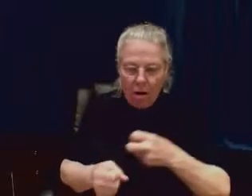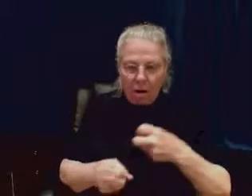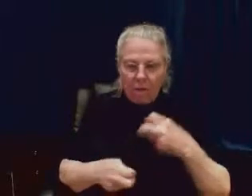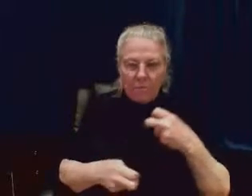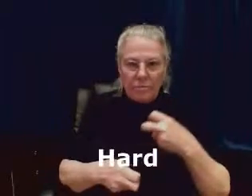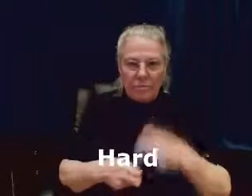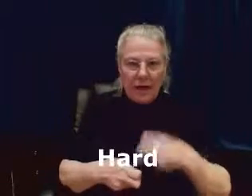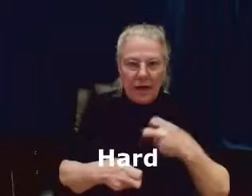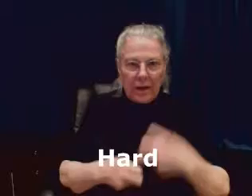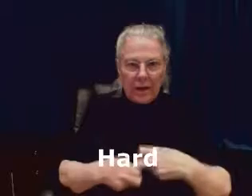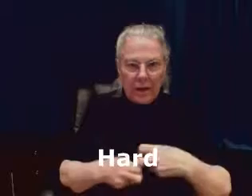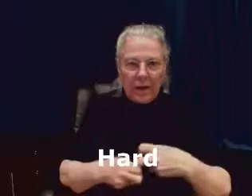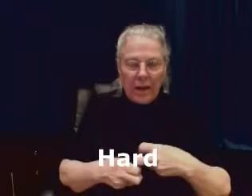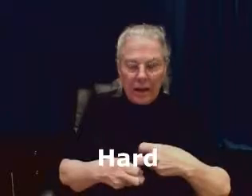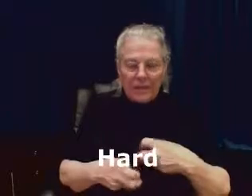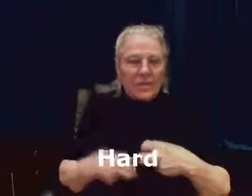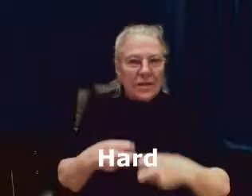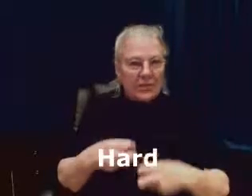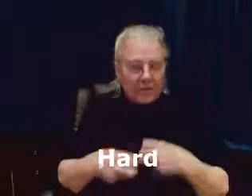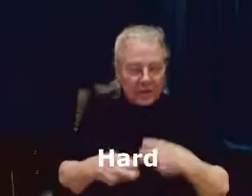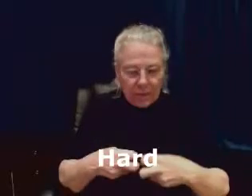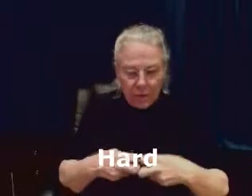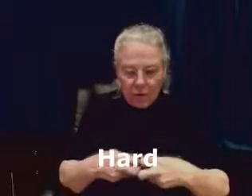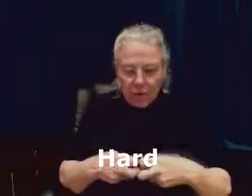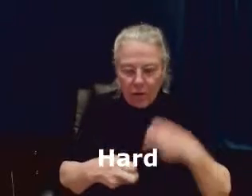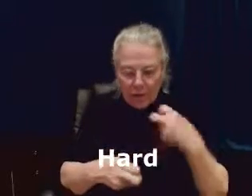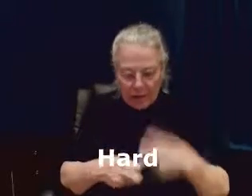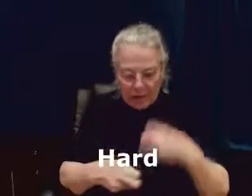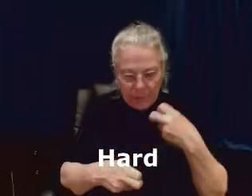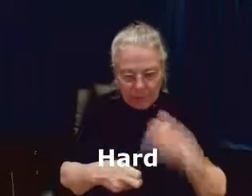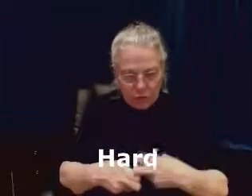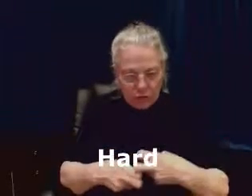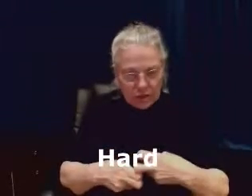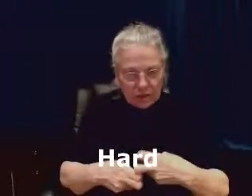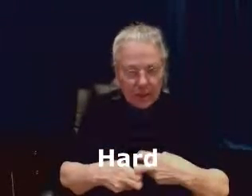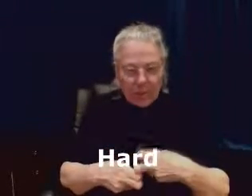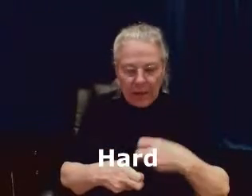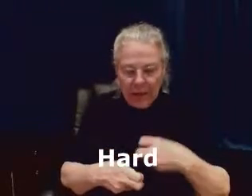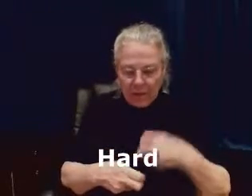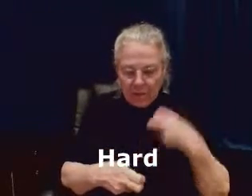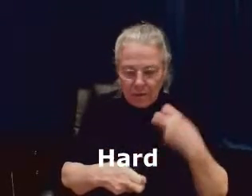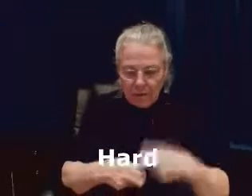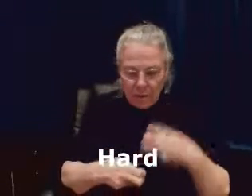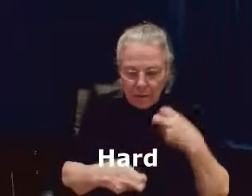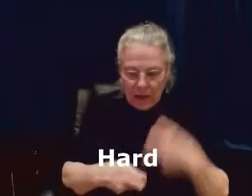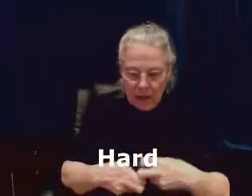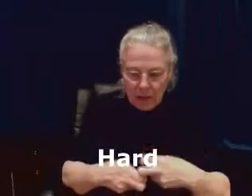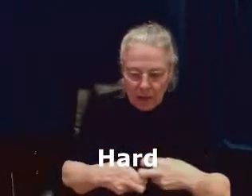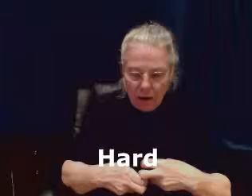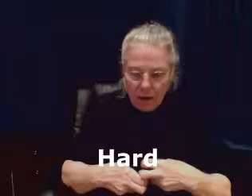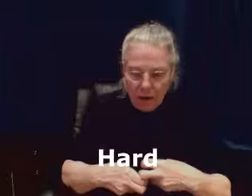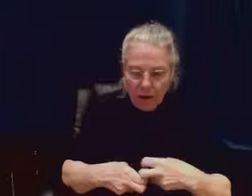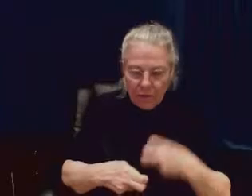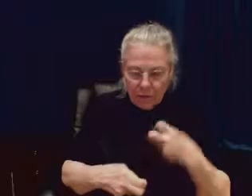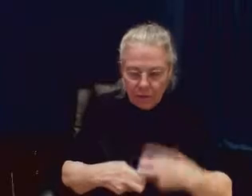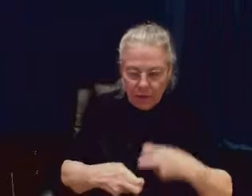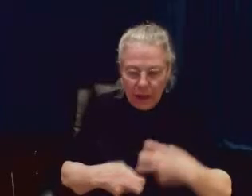Hard, and again, it's very similar to trouble, except that you just snap it down on top. Hard.